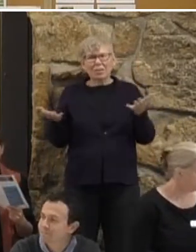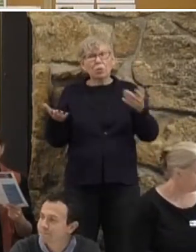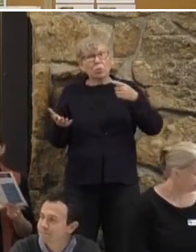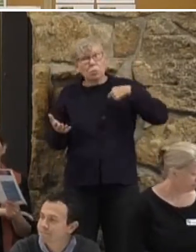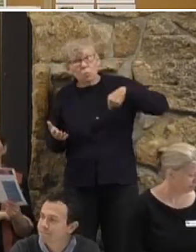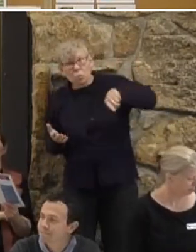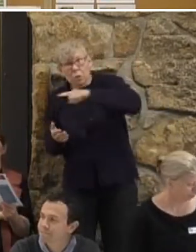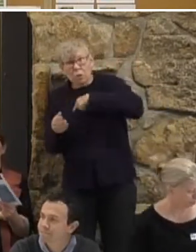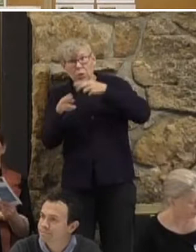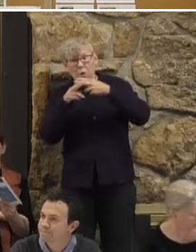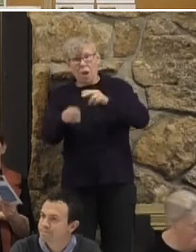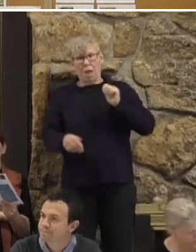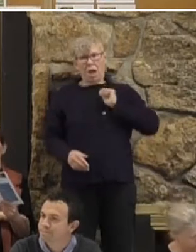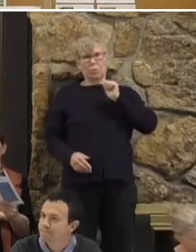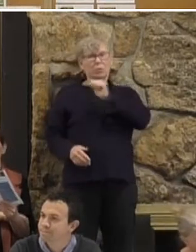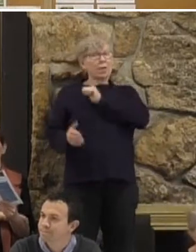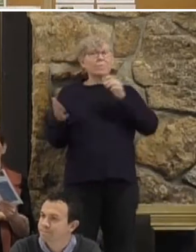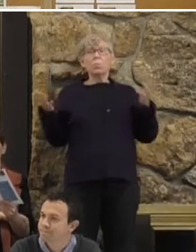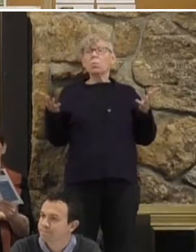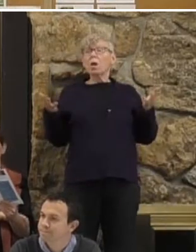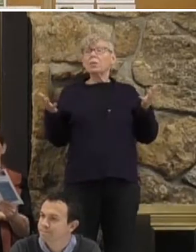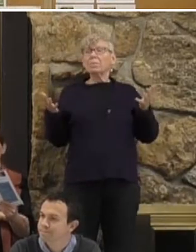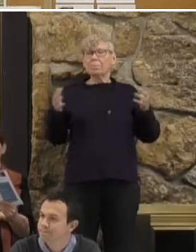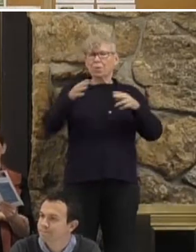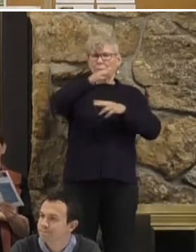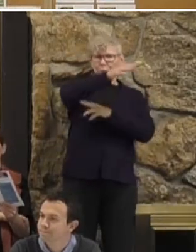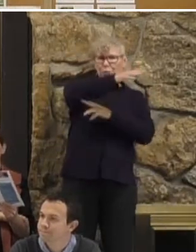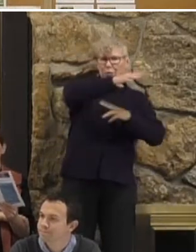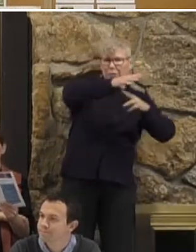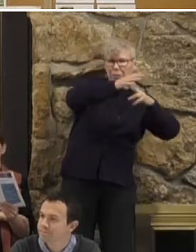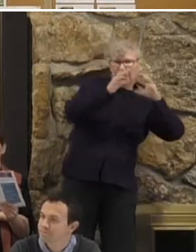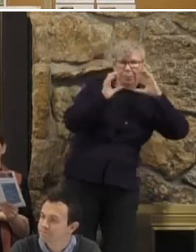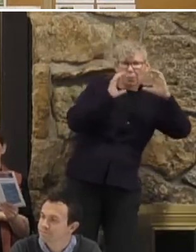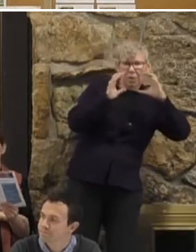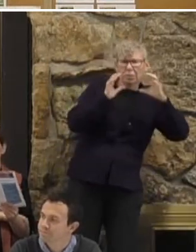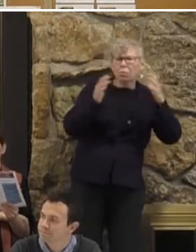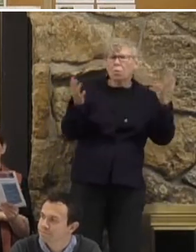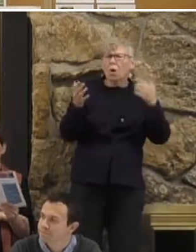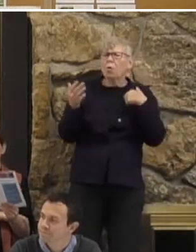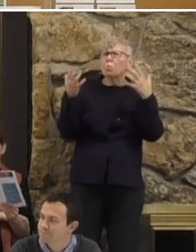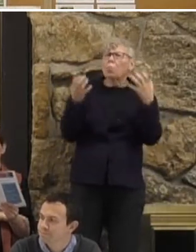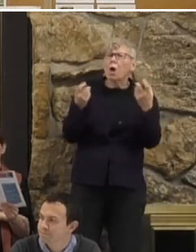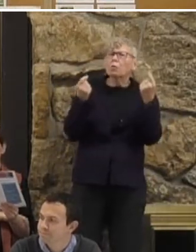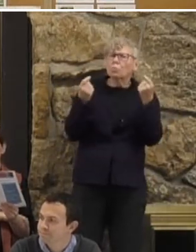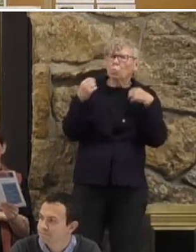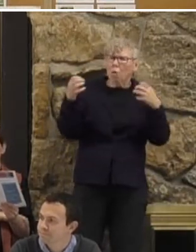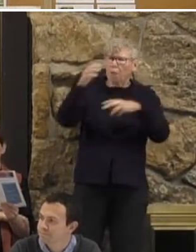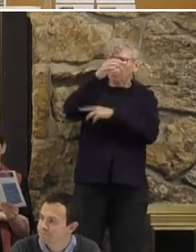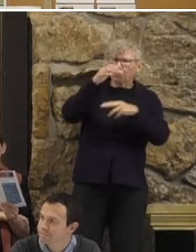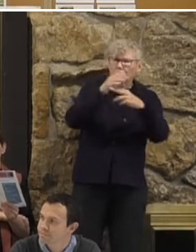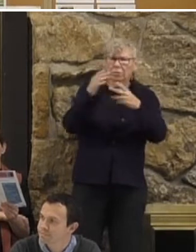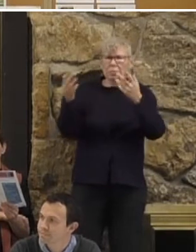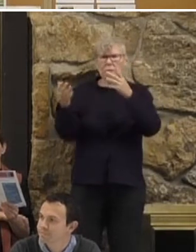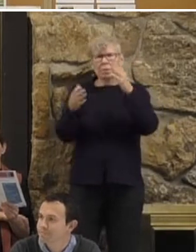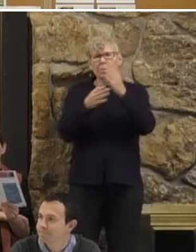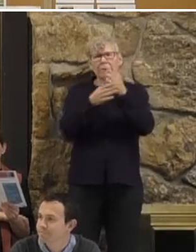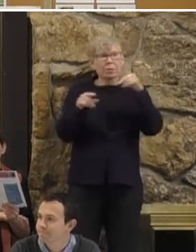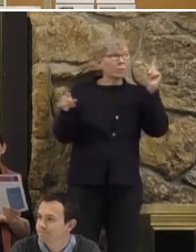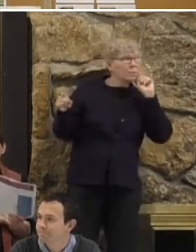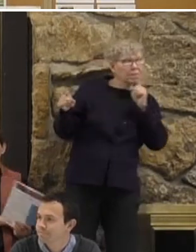Communication because they really want to bridge the communication gaps between the deaf and the hearing community, particularly in